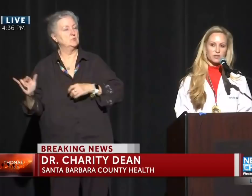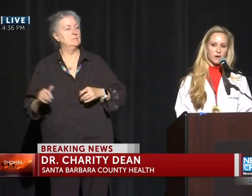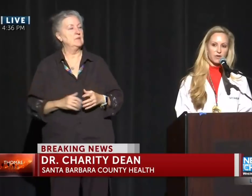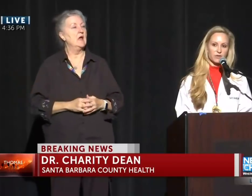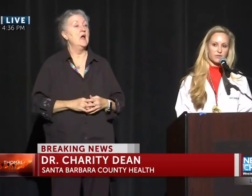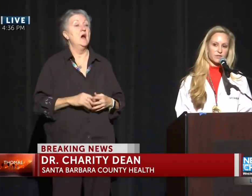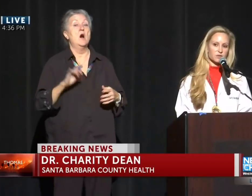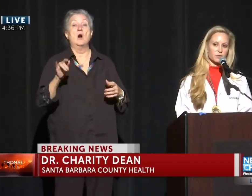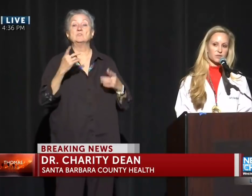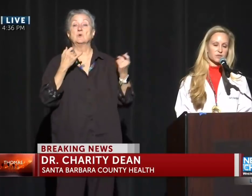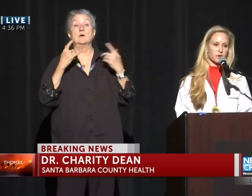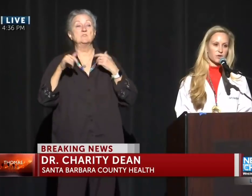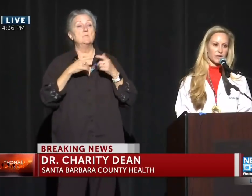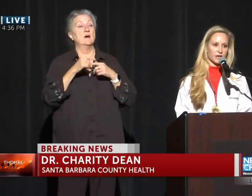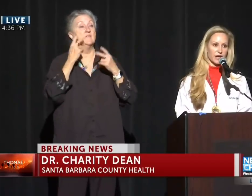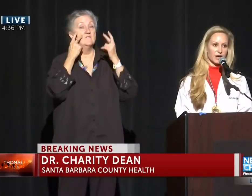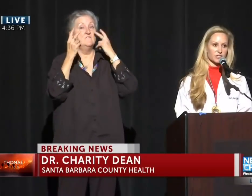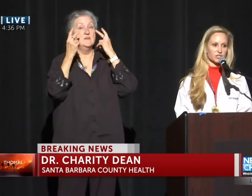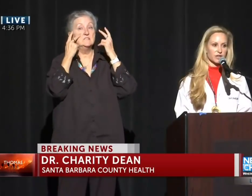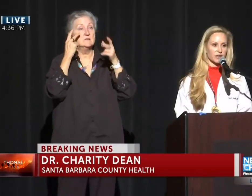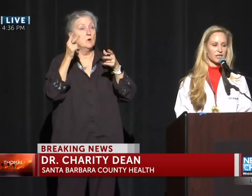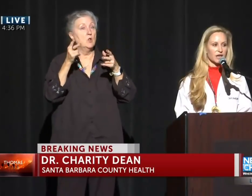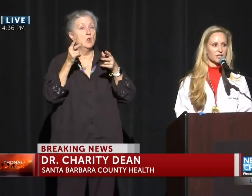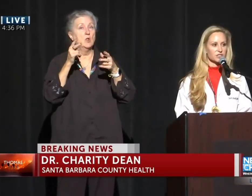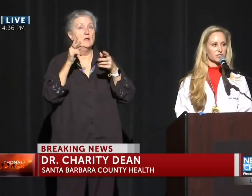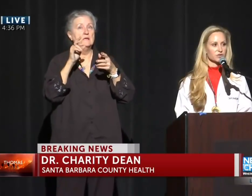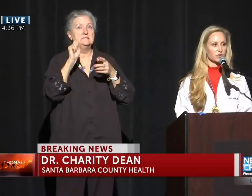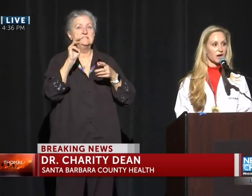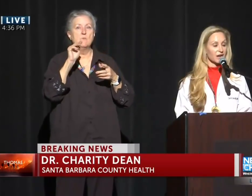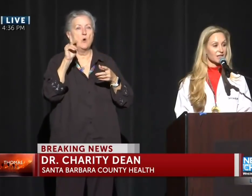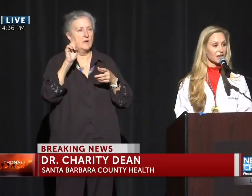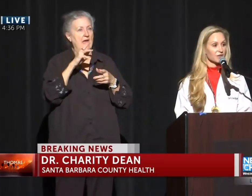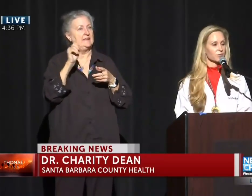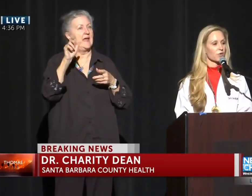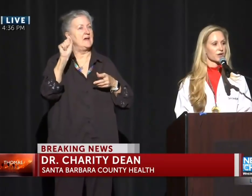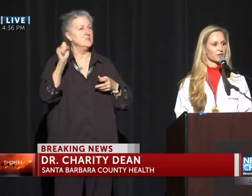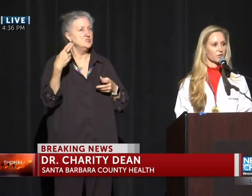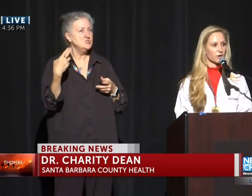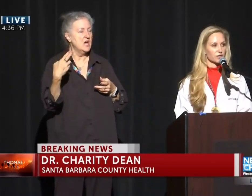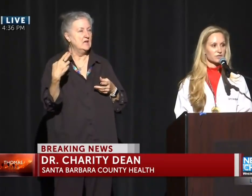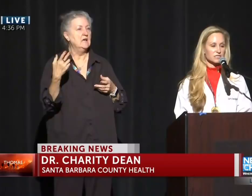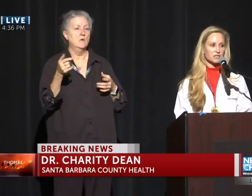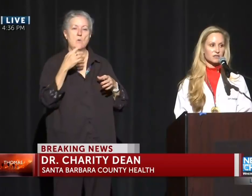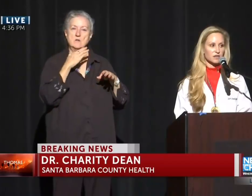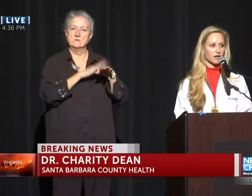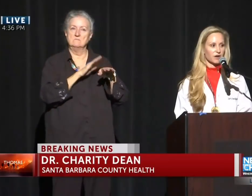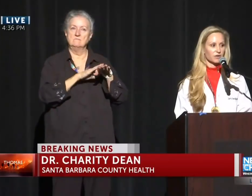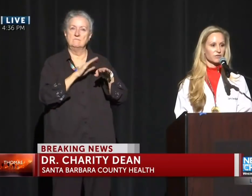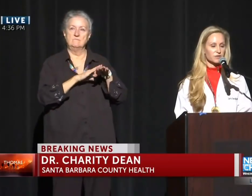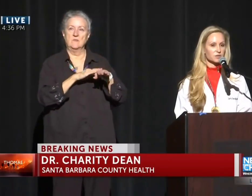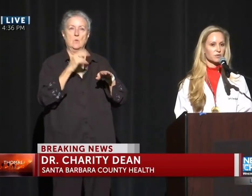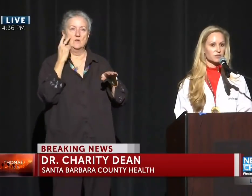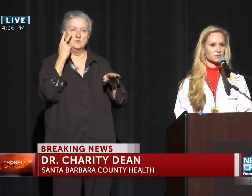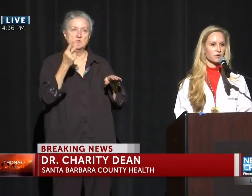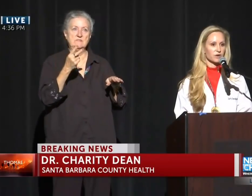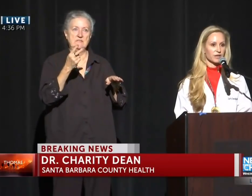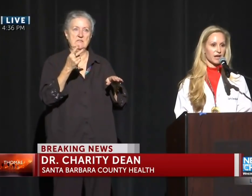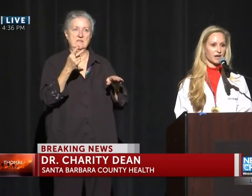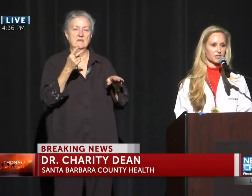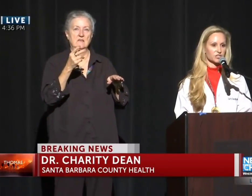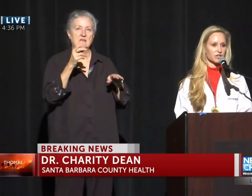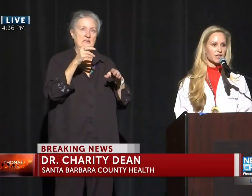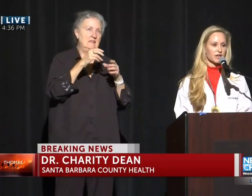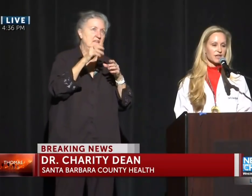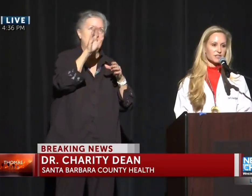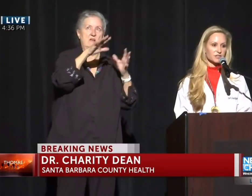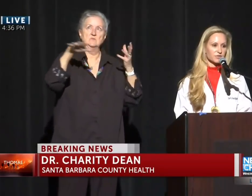Also questions about the visible smoke and ash, and I'd like to highlight the point that what you see in the air, the visible smoke